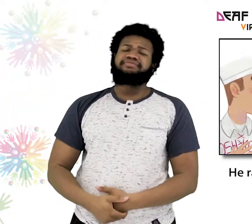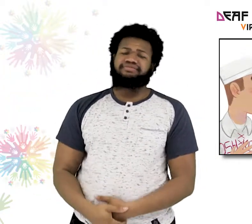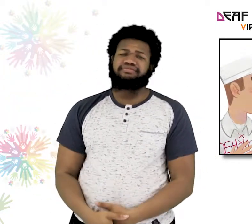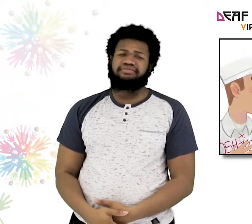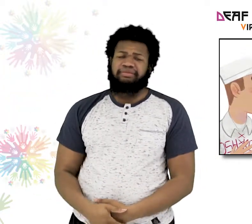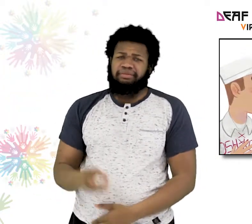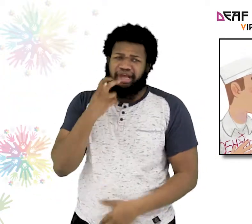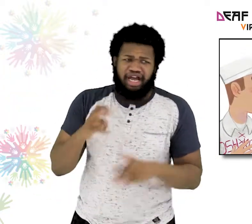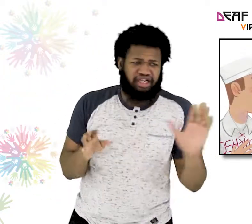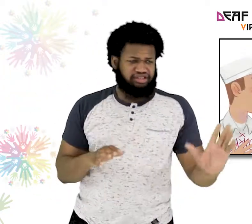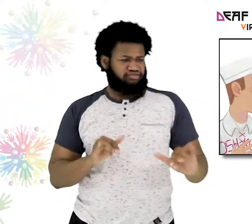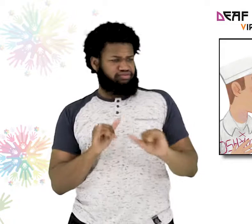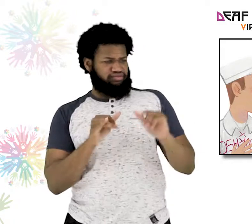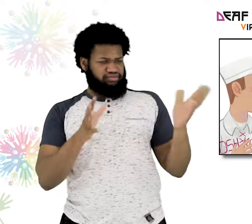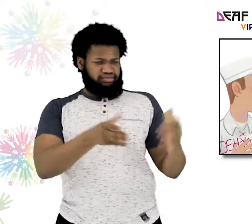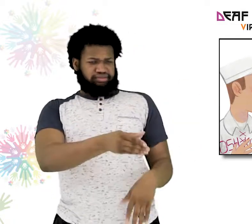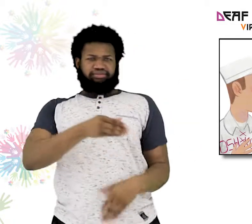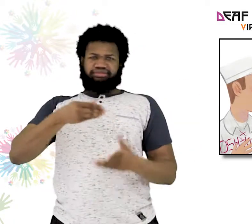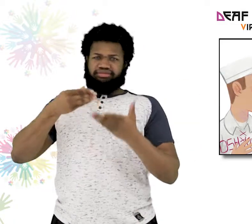The umpire read William's notes.